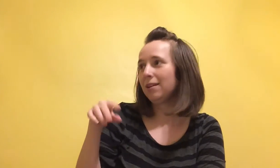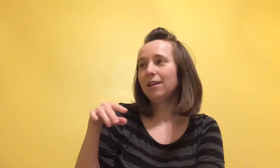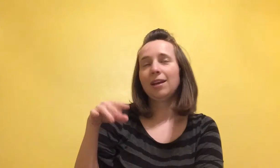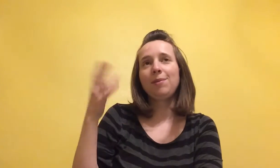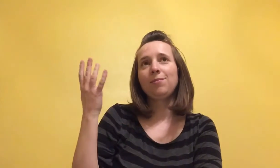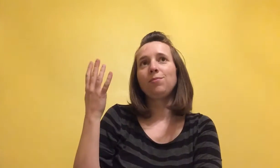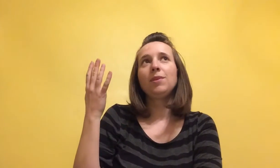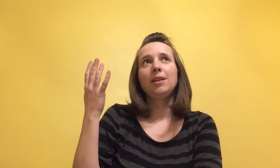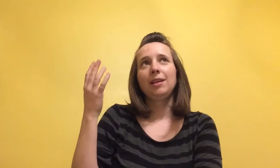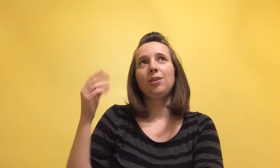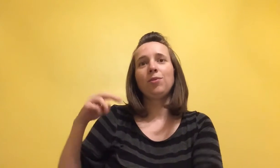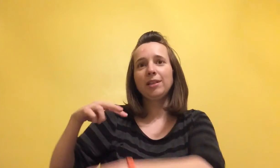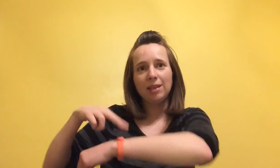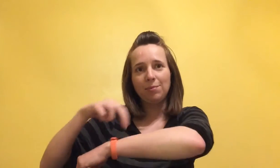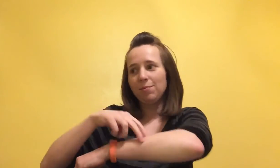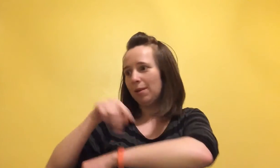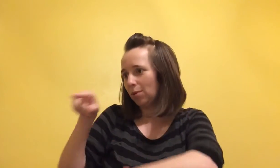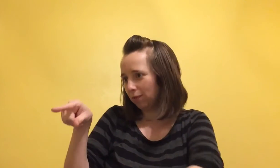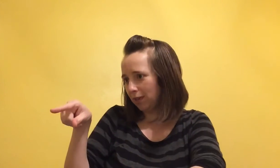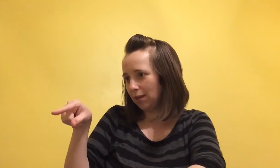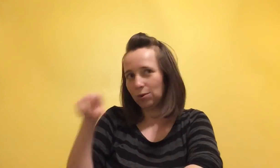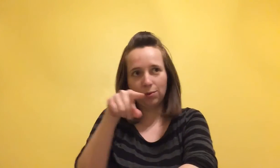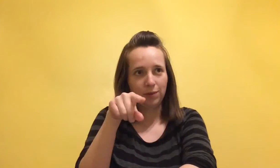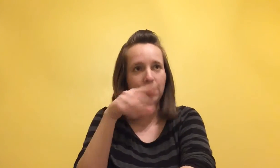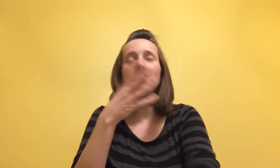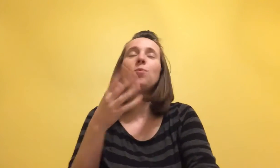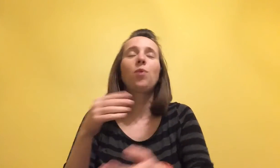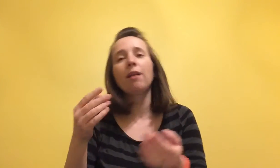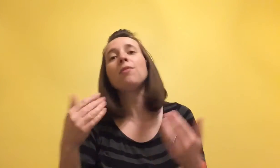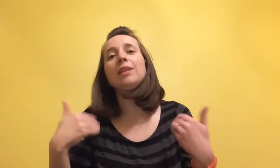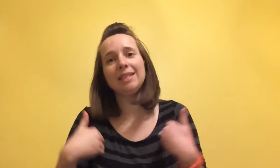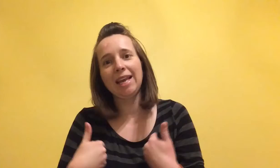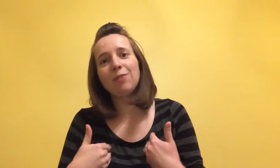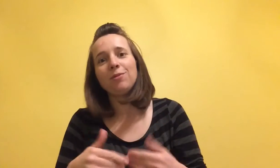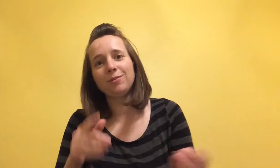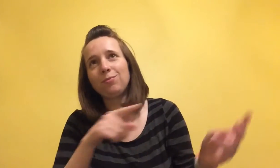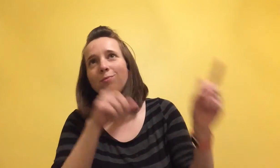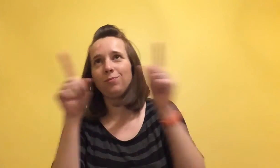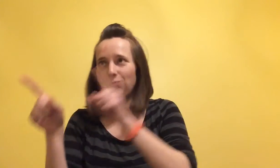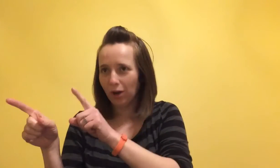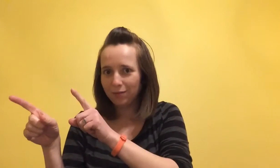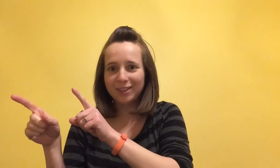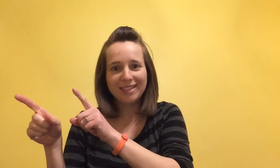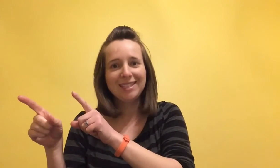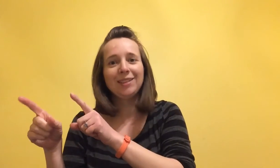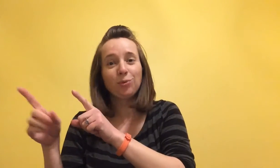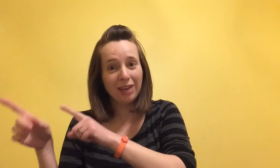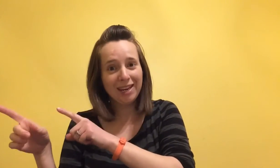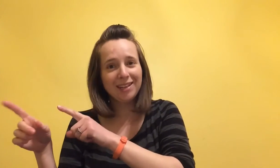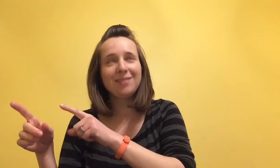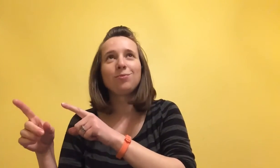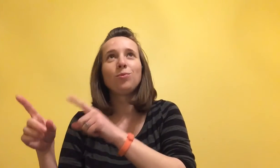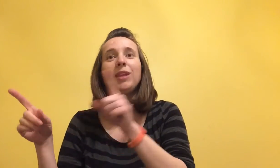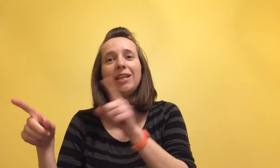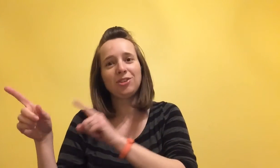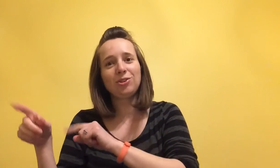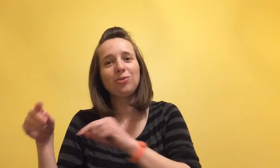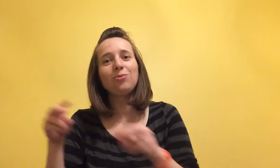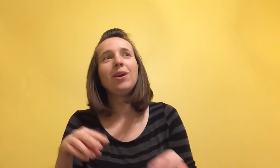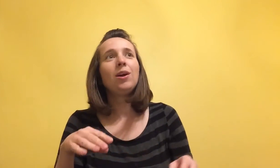I mean, the grasshopper may be over here, or whatever it is the animal, wherever it is in relation to